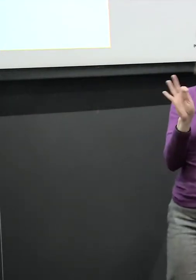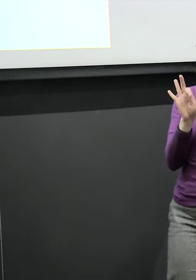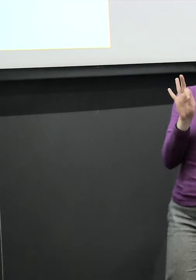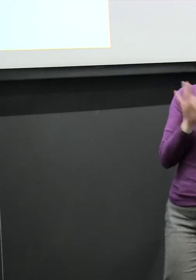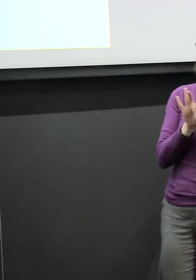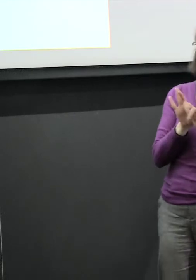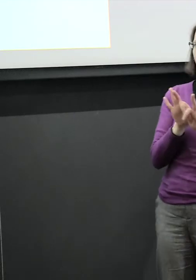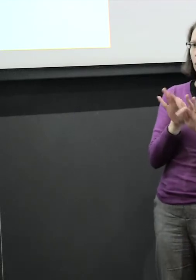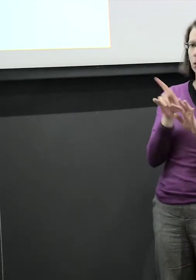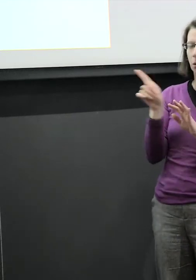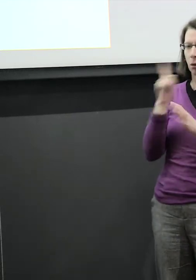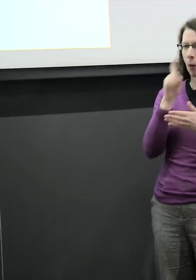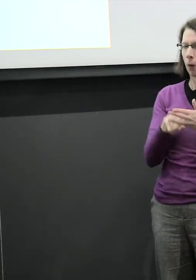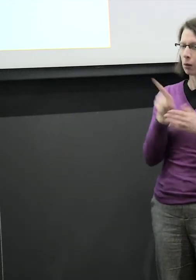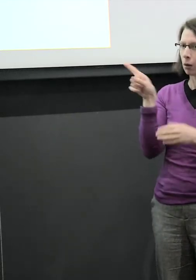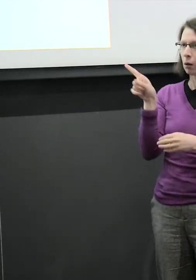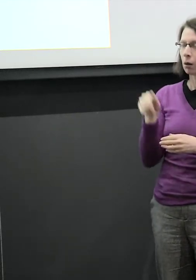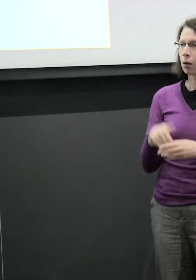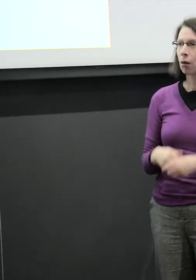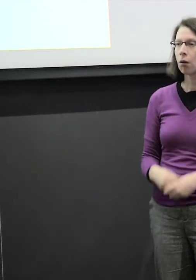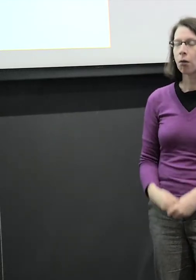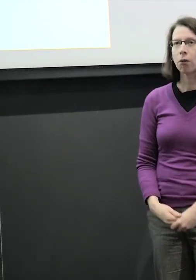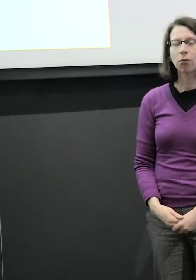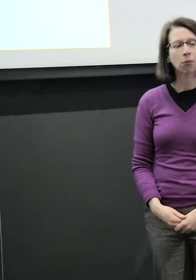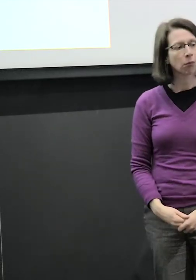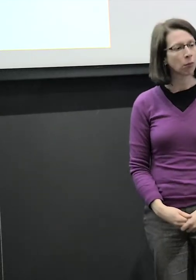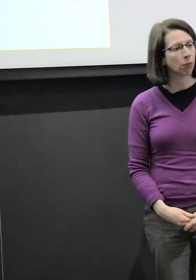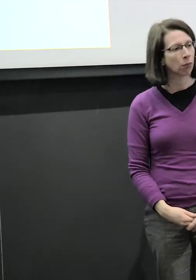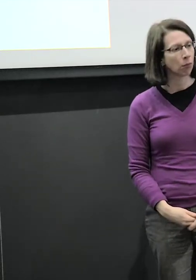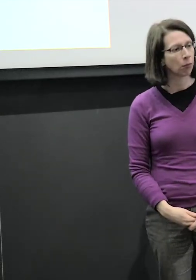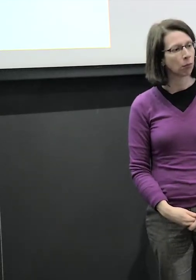observation. You could say something like,